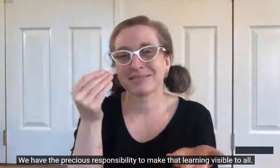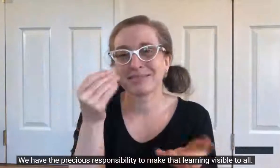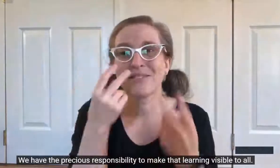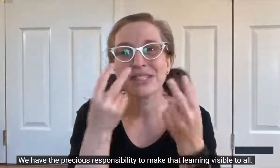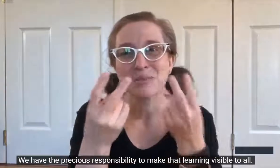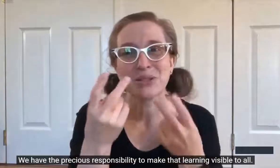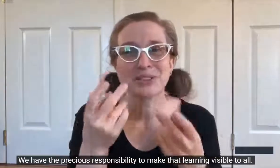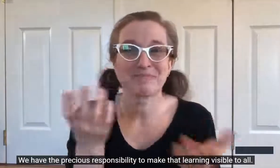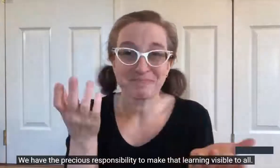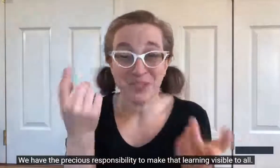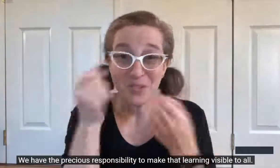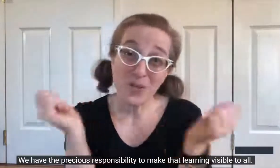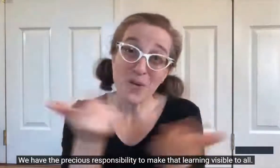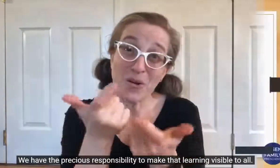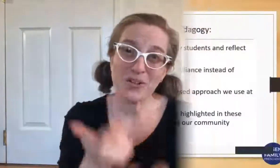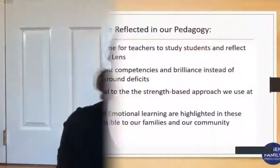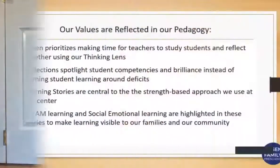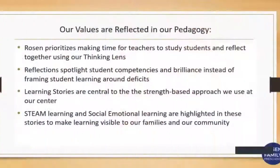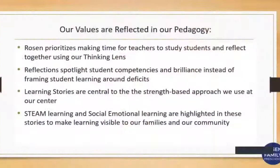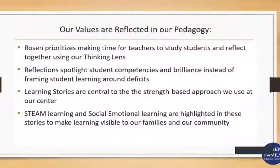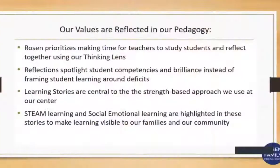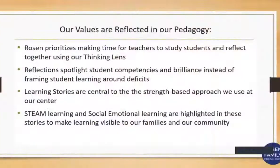this precious responsibility to make that learning visible for all.